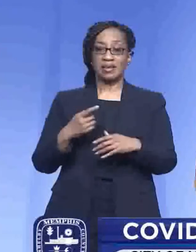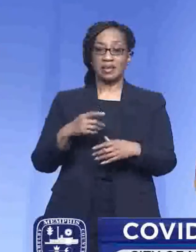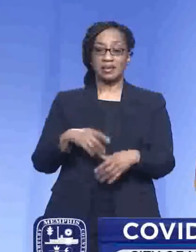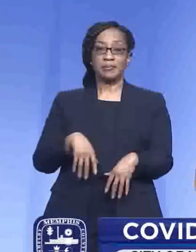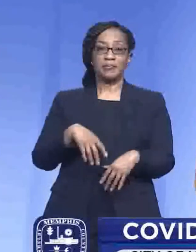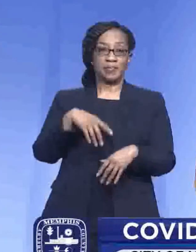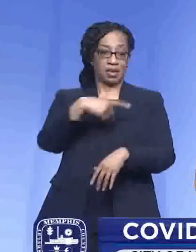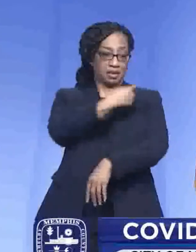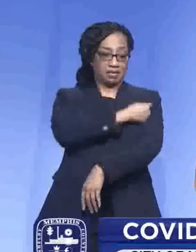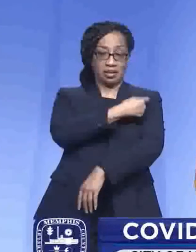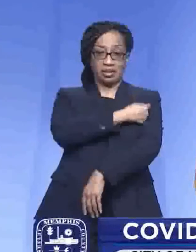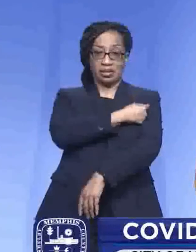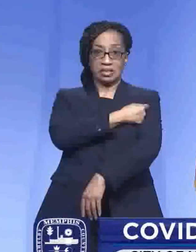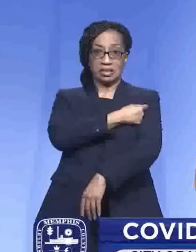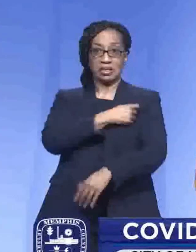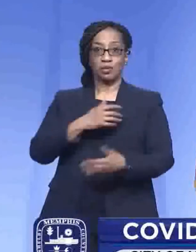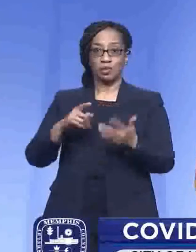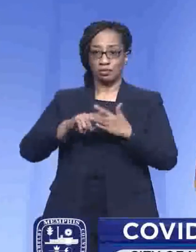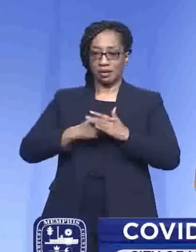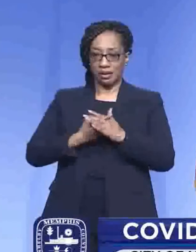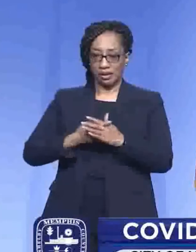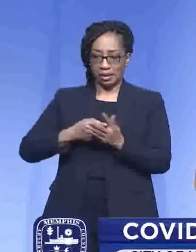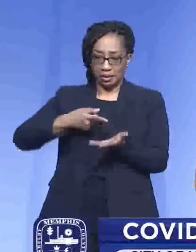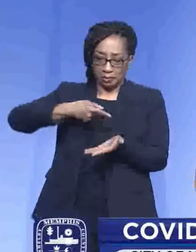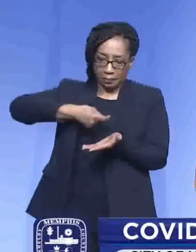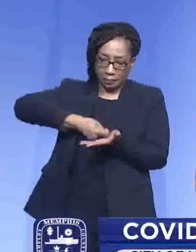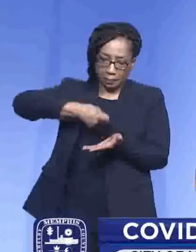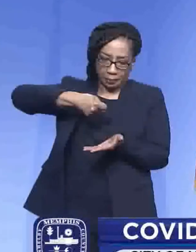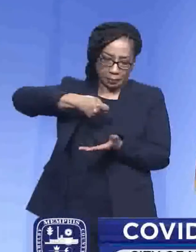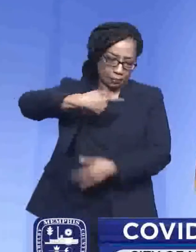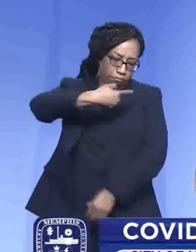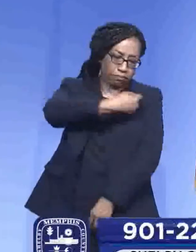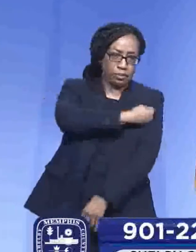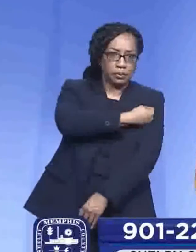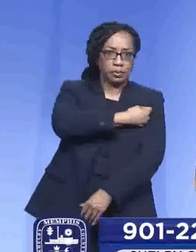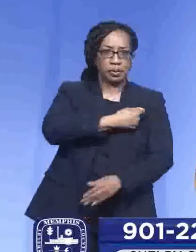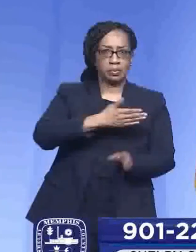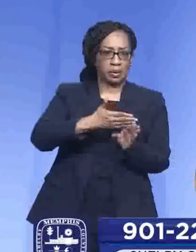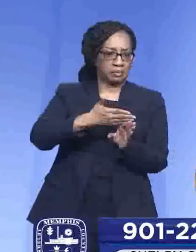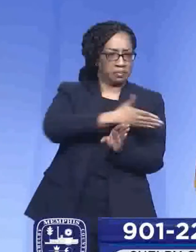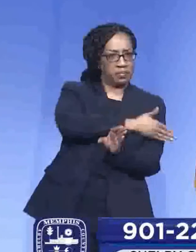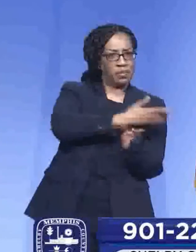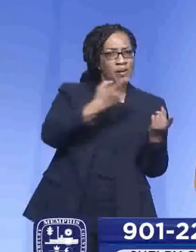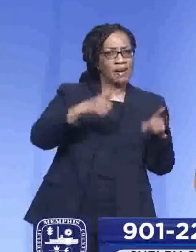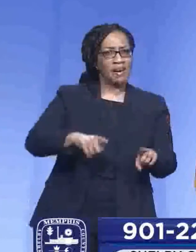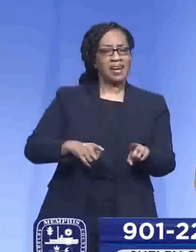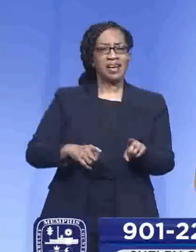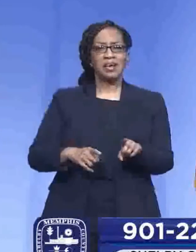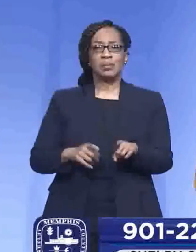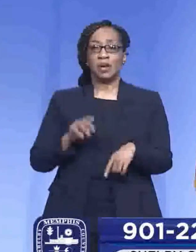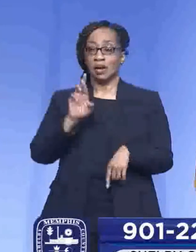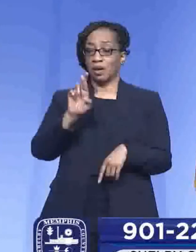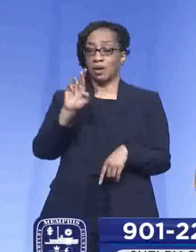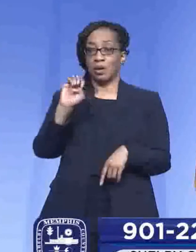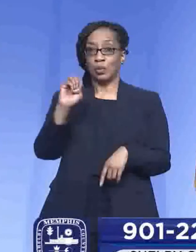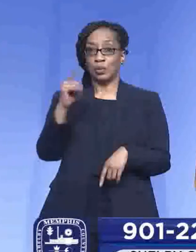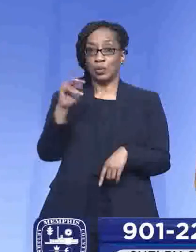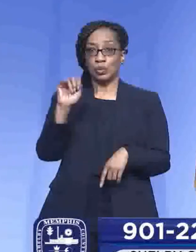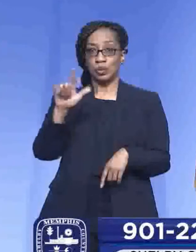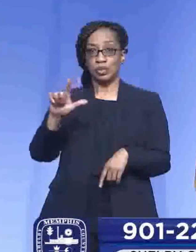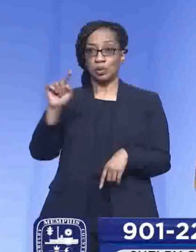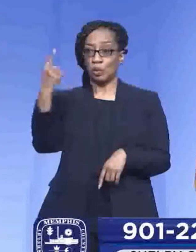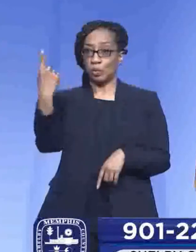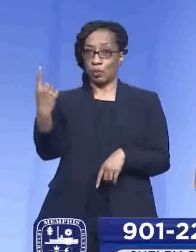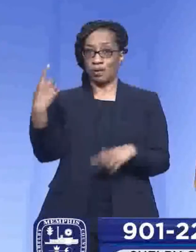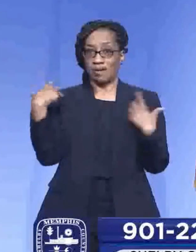vaccine from vials to put into arms. There's a lot that happens in between there. Our partners at Regional One Health provided a brand